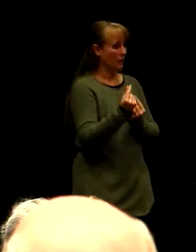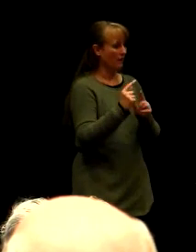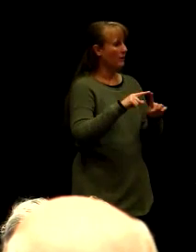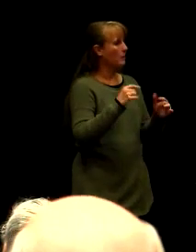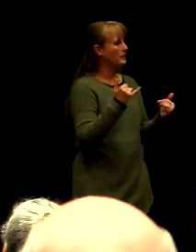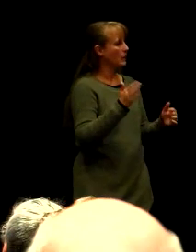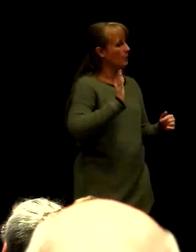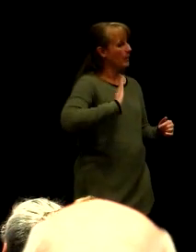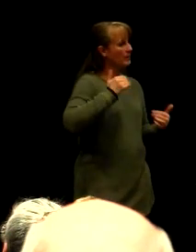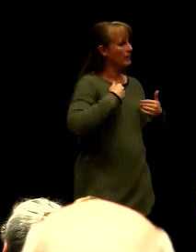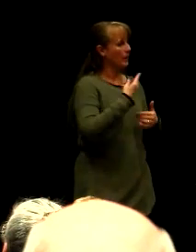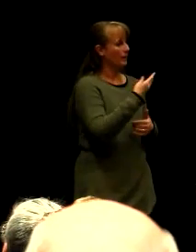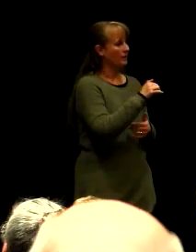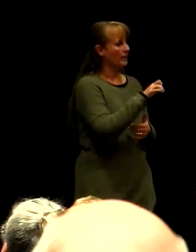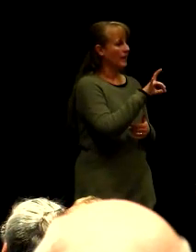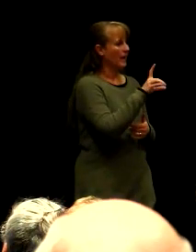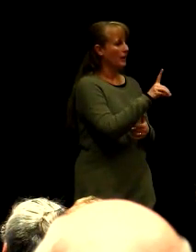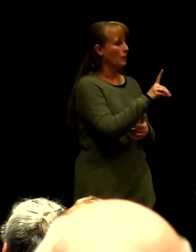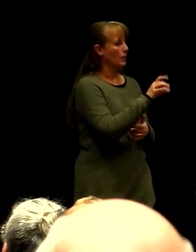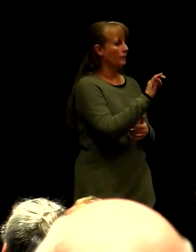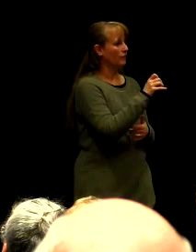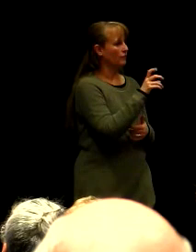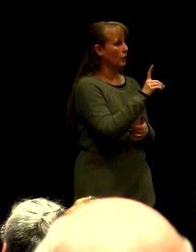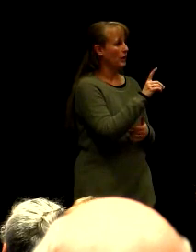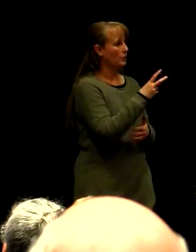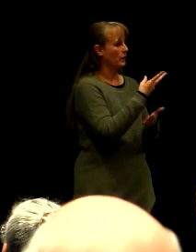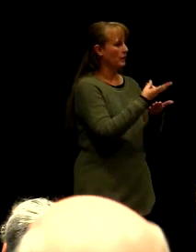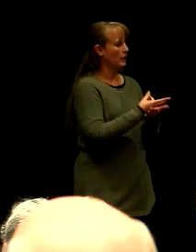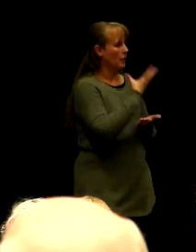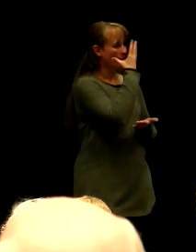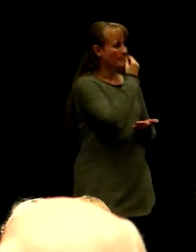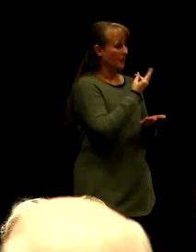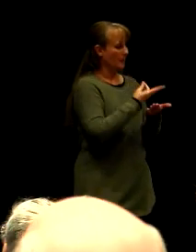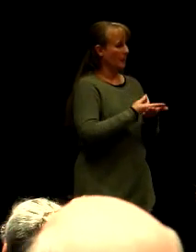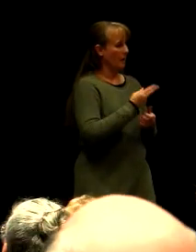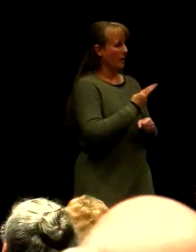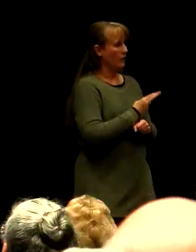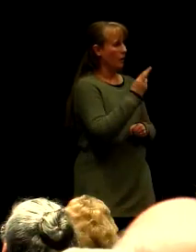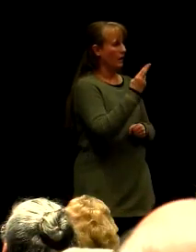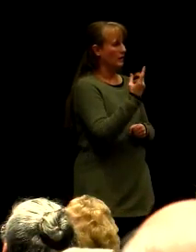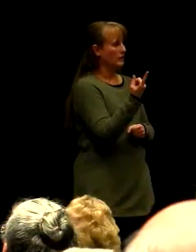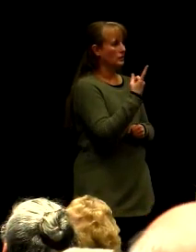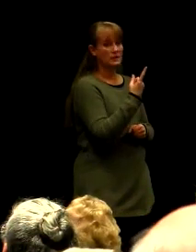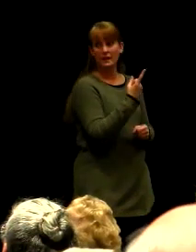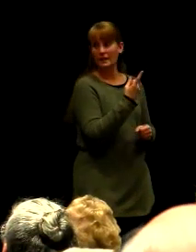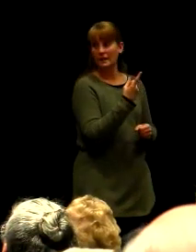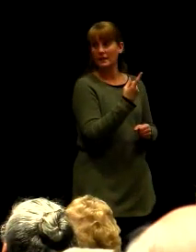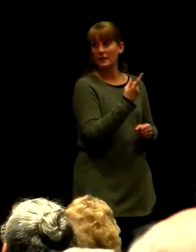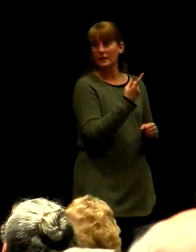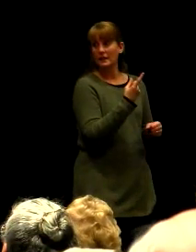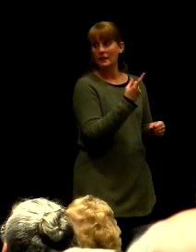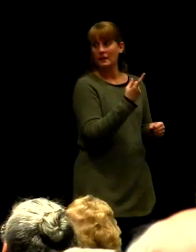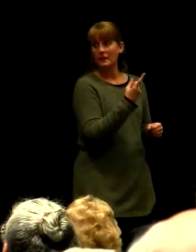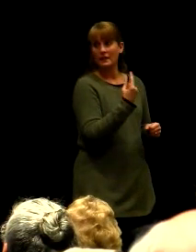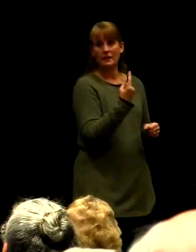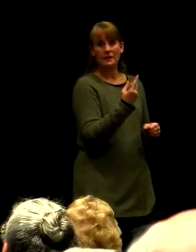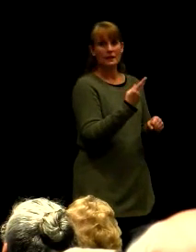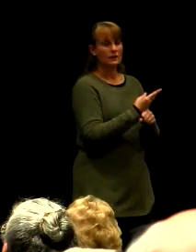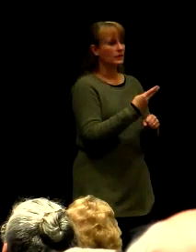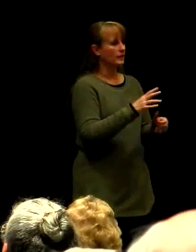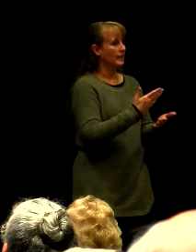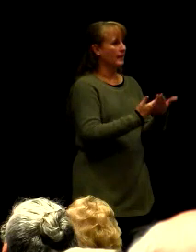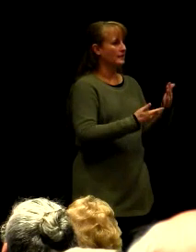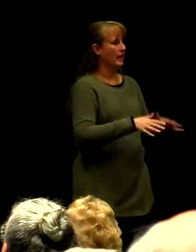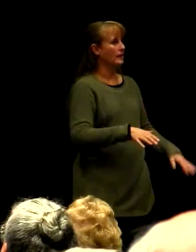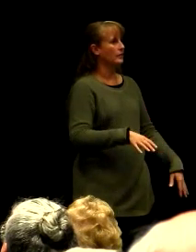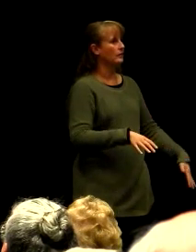So you have Haywood Floyd when he was sleeping on the rocket, the shuttle, just kind of doing his hand. And I suppose he just did that just